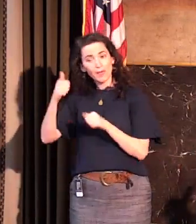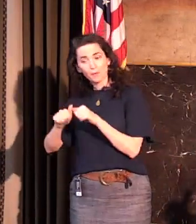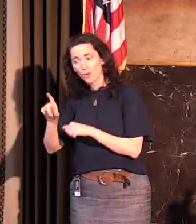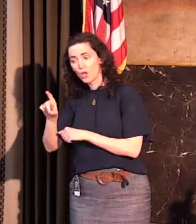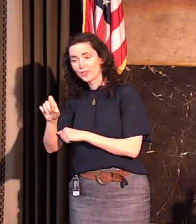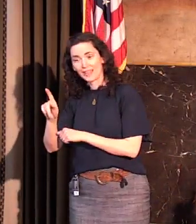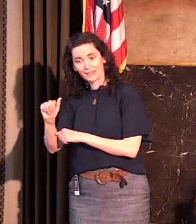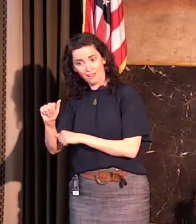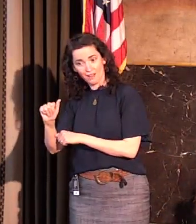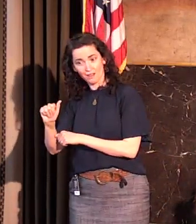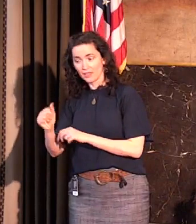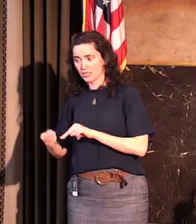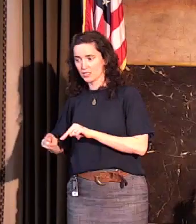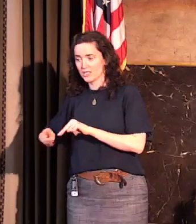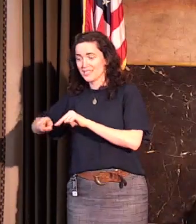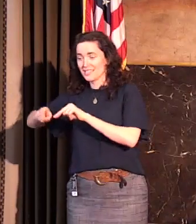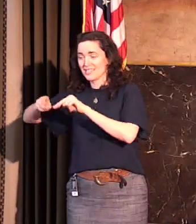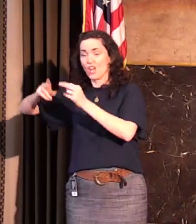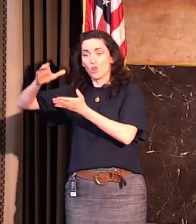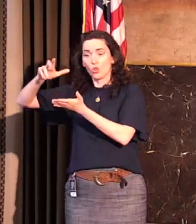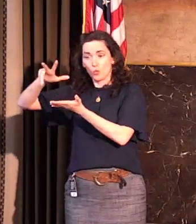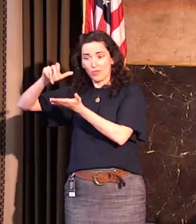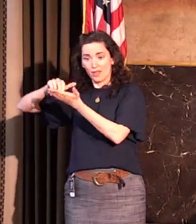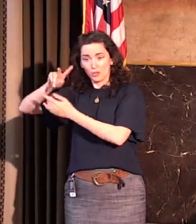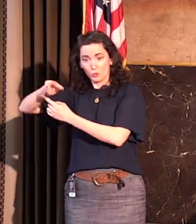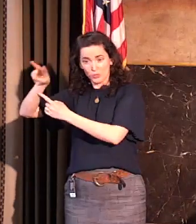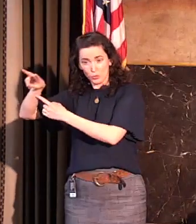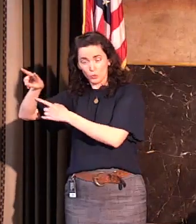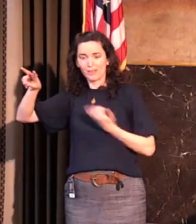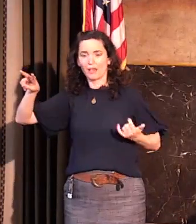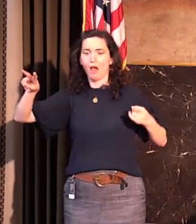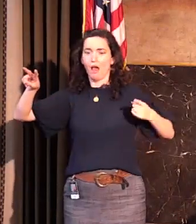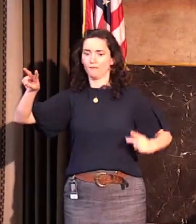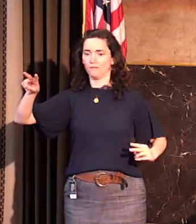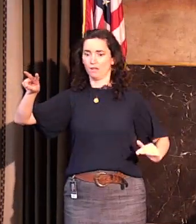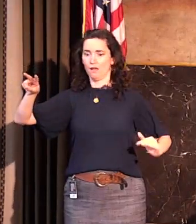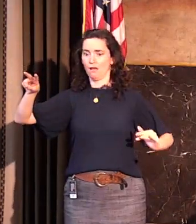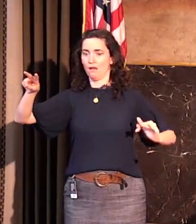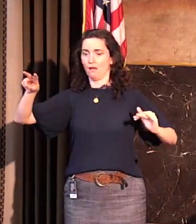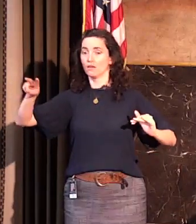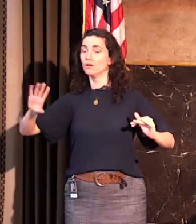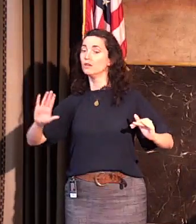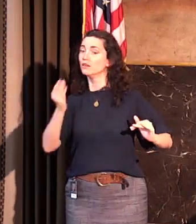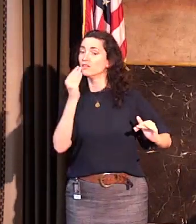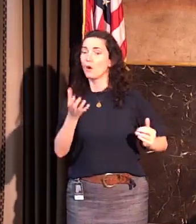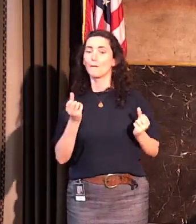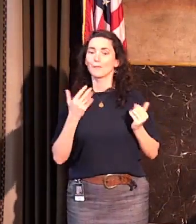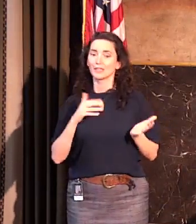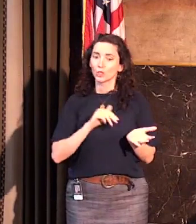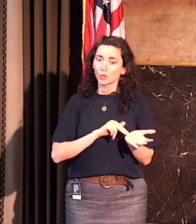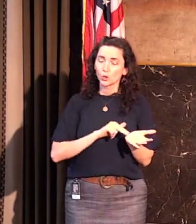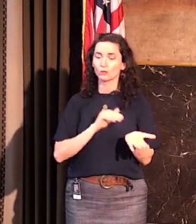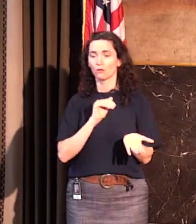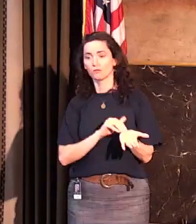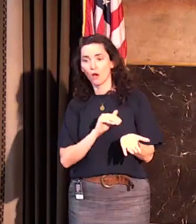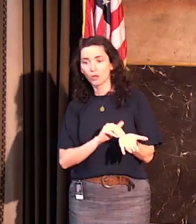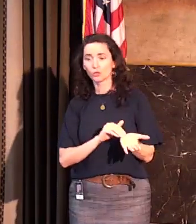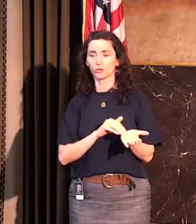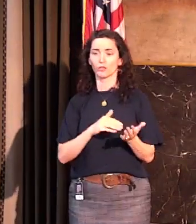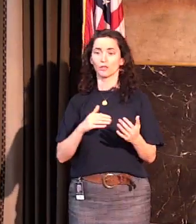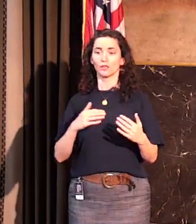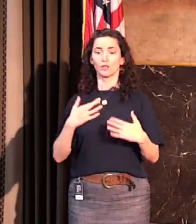to 3,022. But we have an awful lot of nurses, doctors, respiratory therapists, EMTs, paramedics, you name